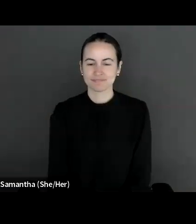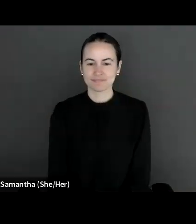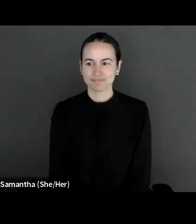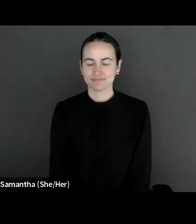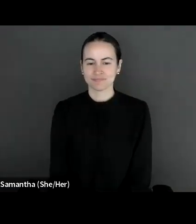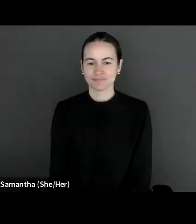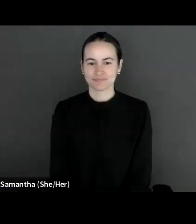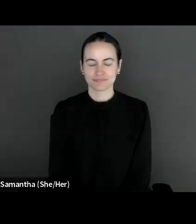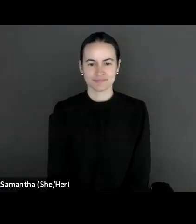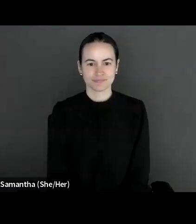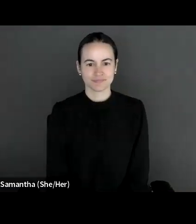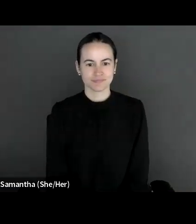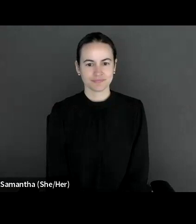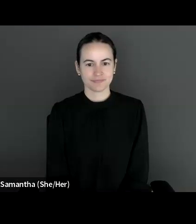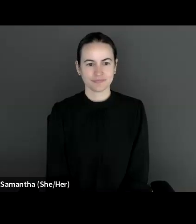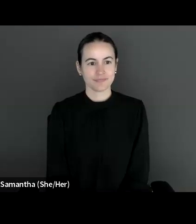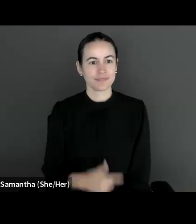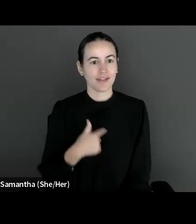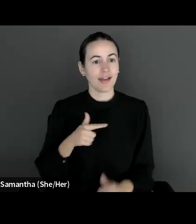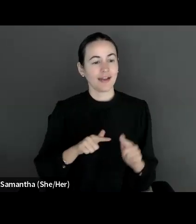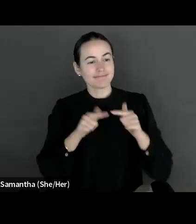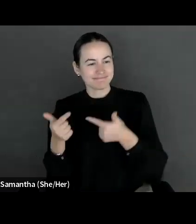And now I'm handing over to Nivia.